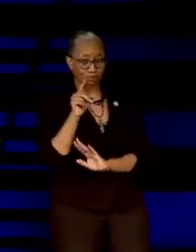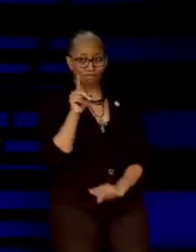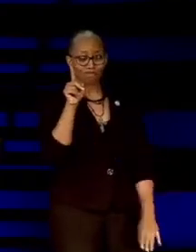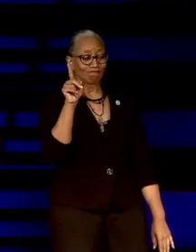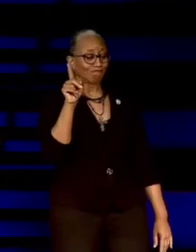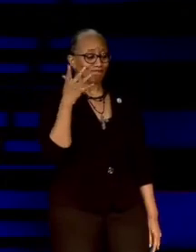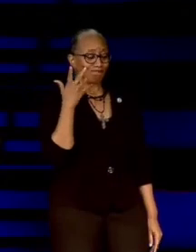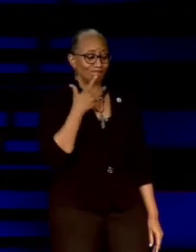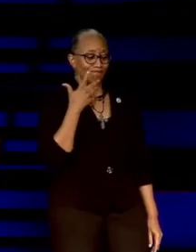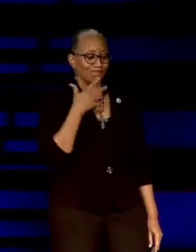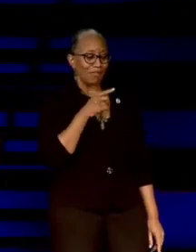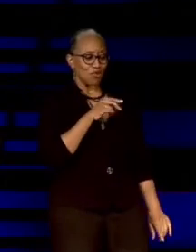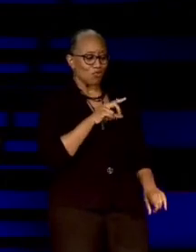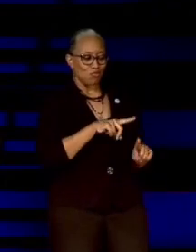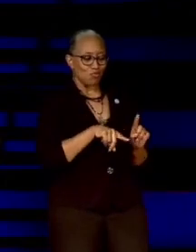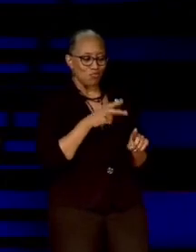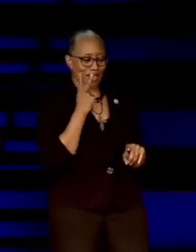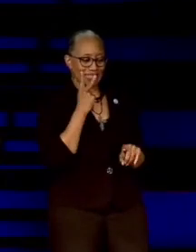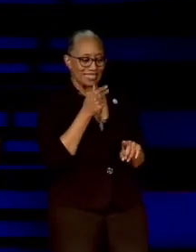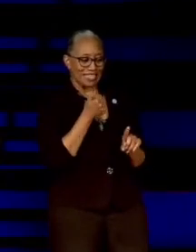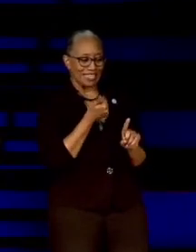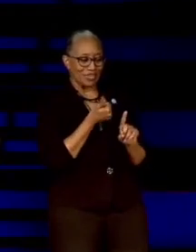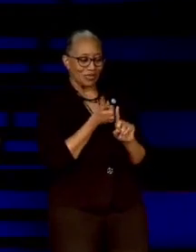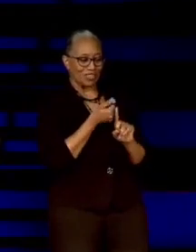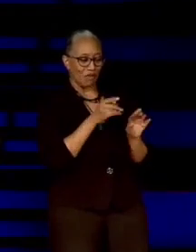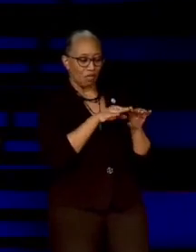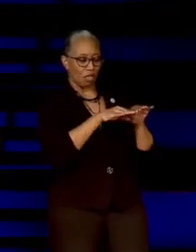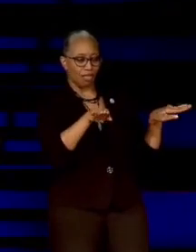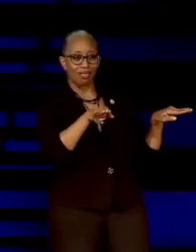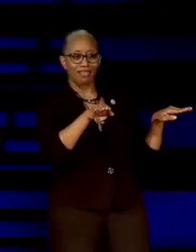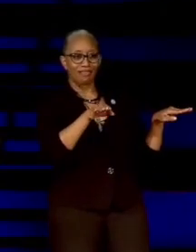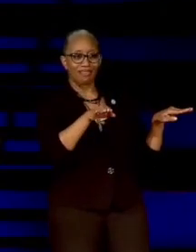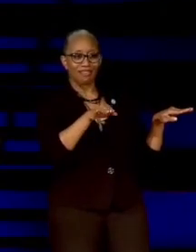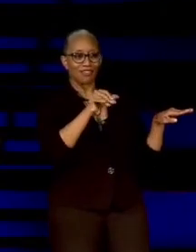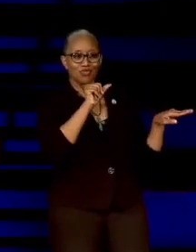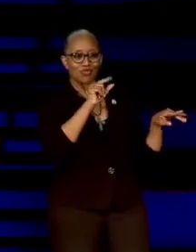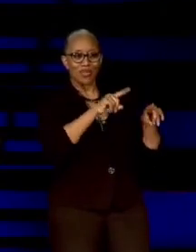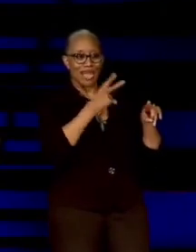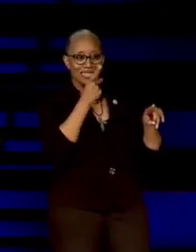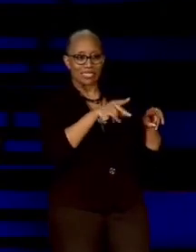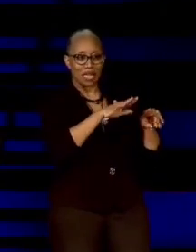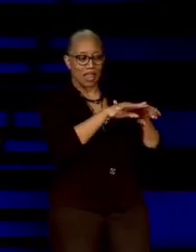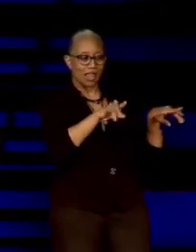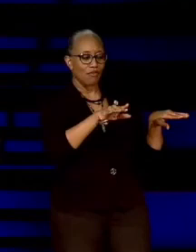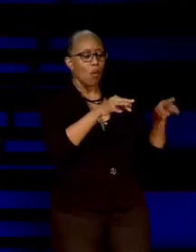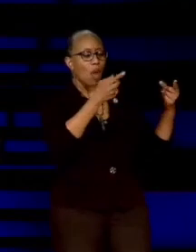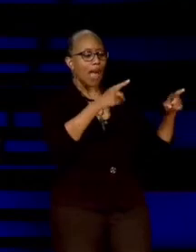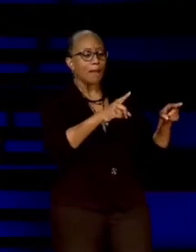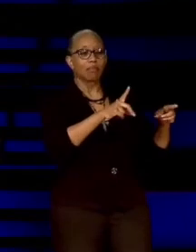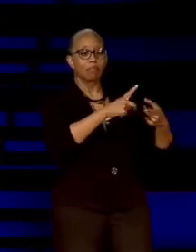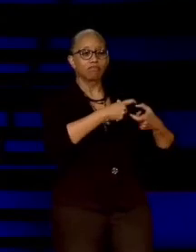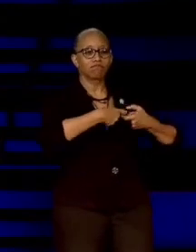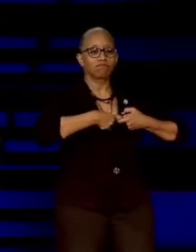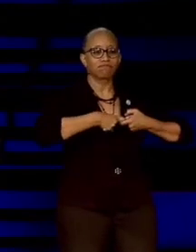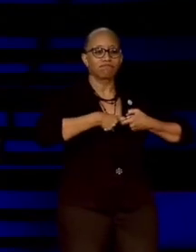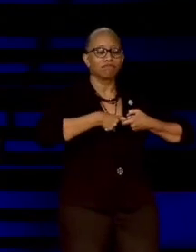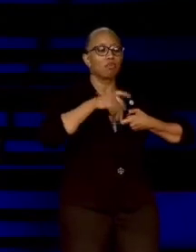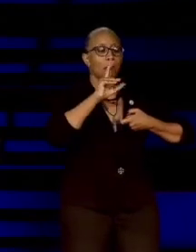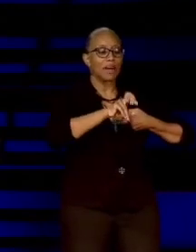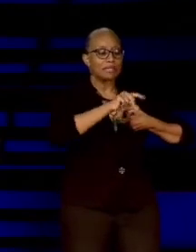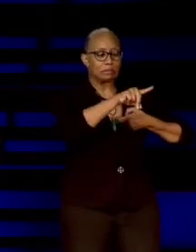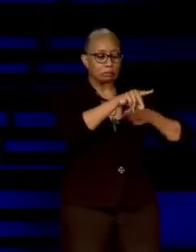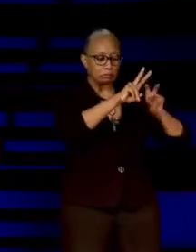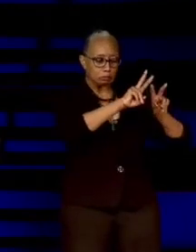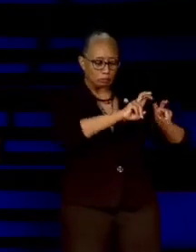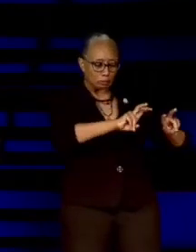that you can't see on level ground. He said, you got to pause parenthetically and peruse